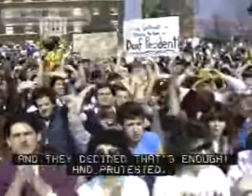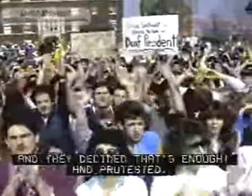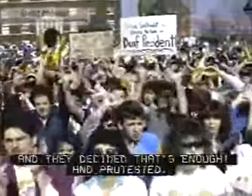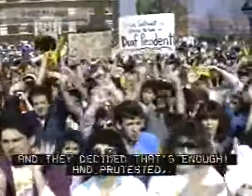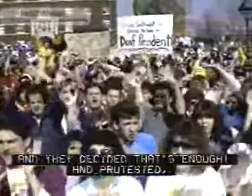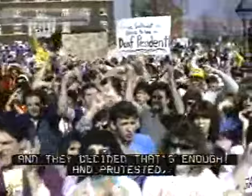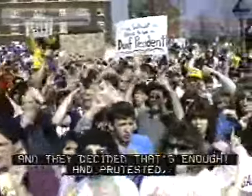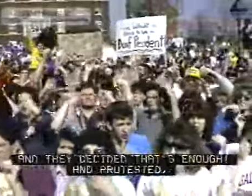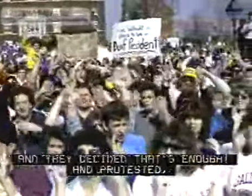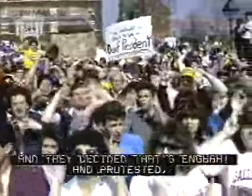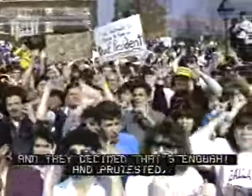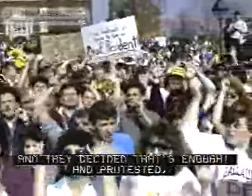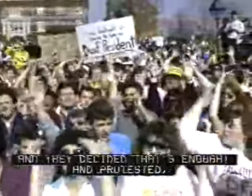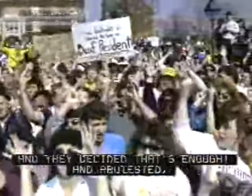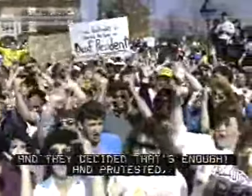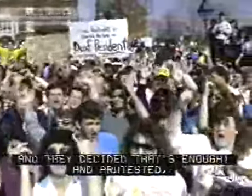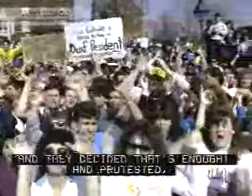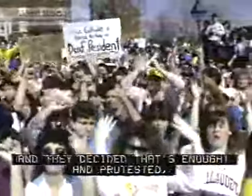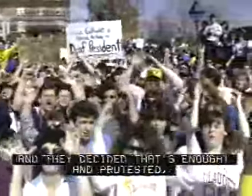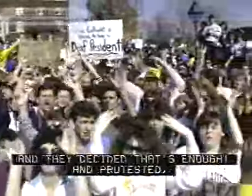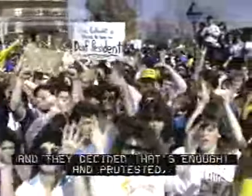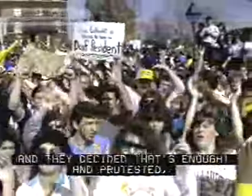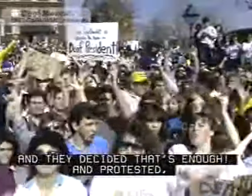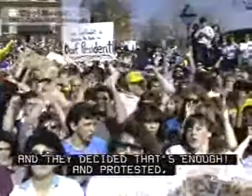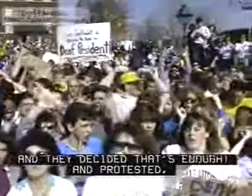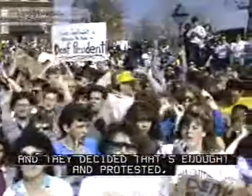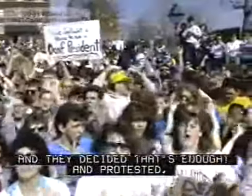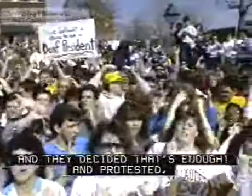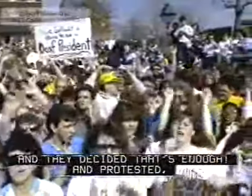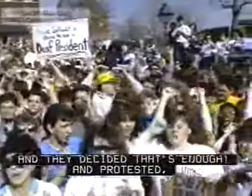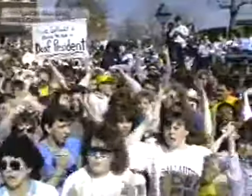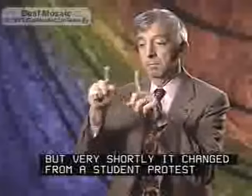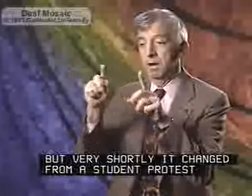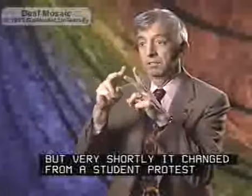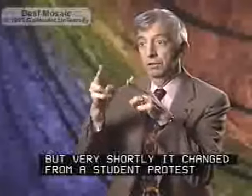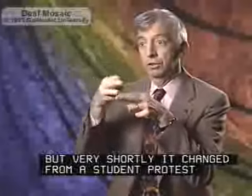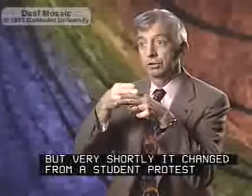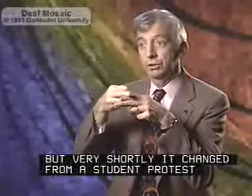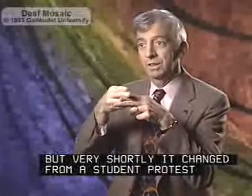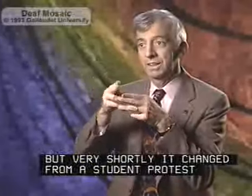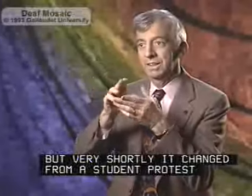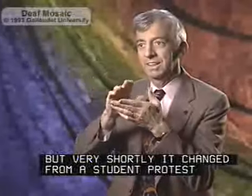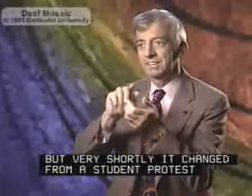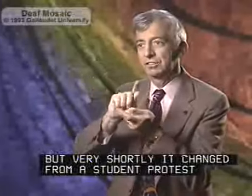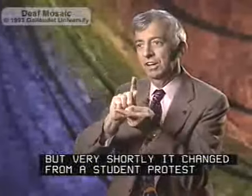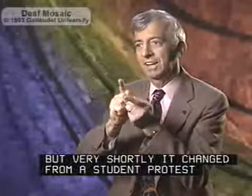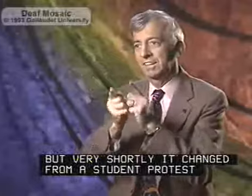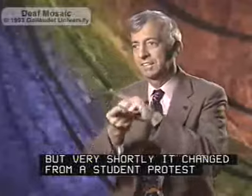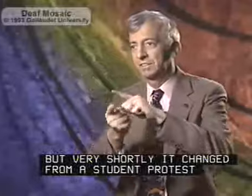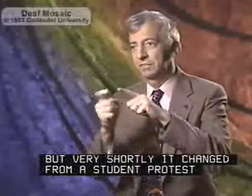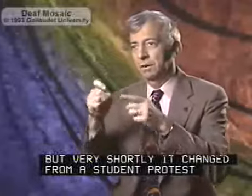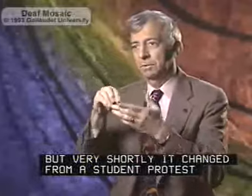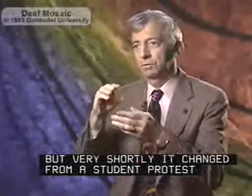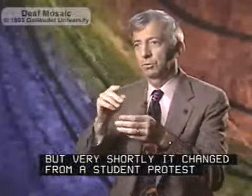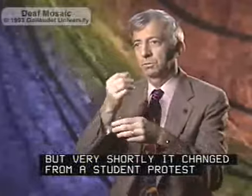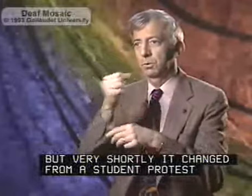decided that's enough and protested. But very shortly, it changed from a student